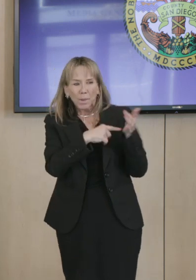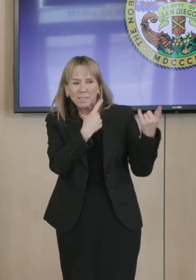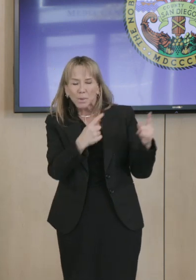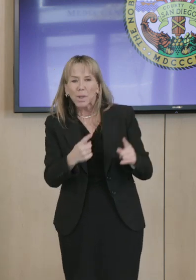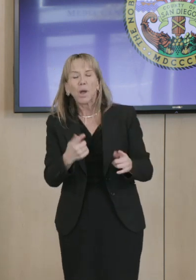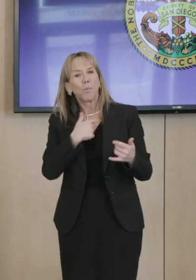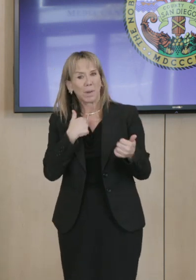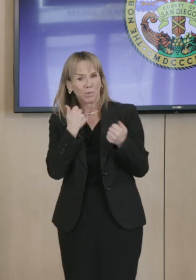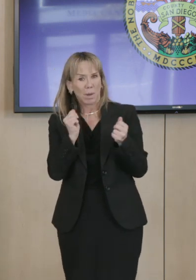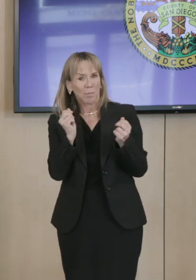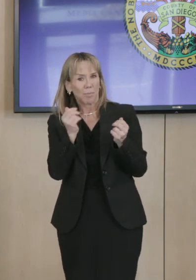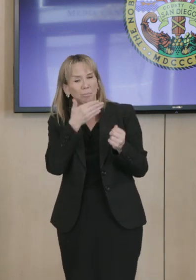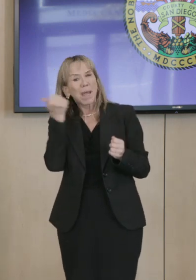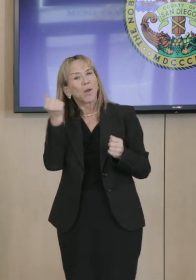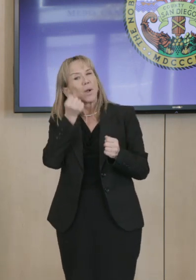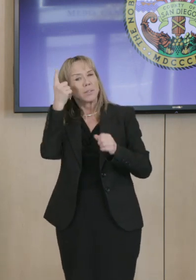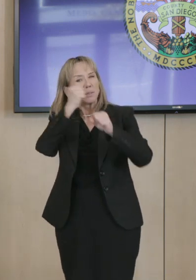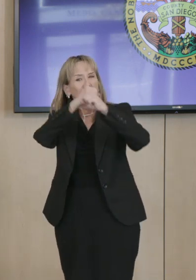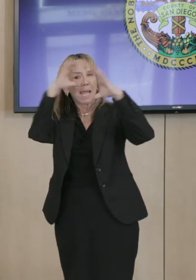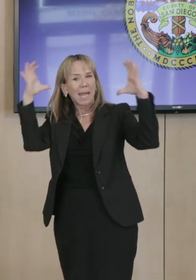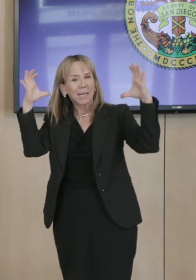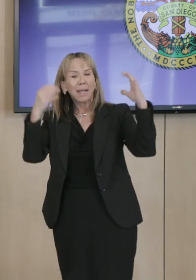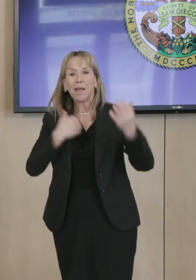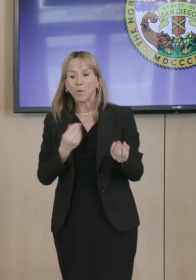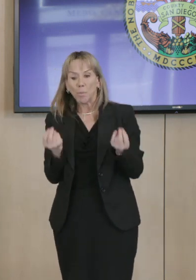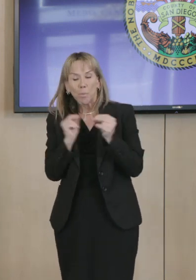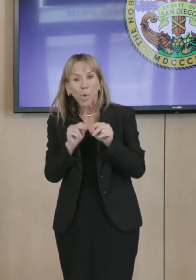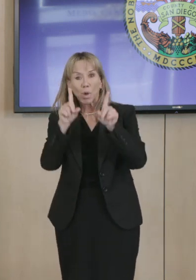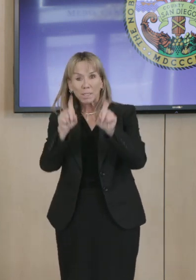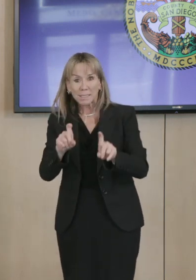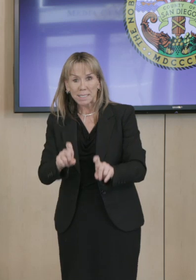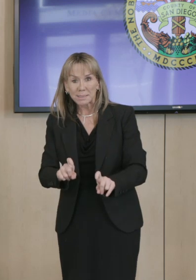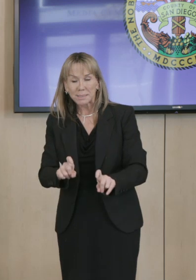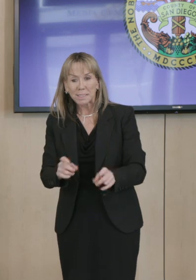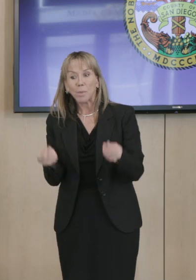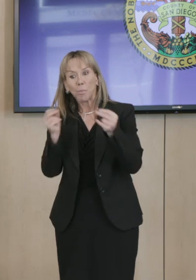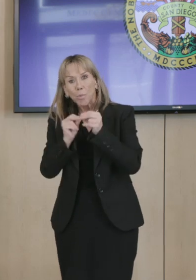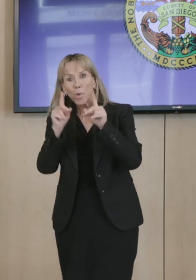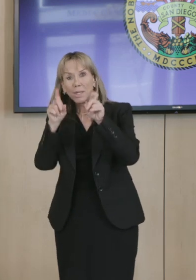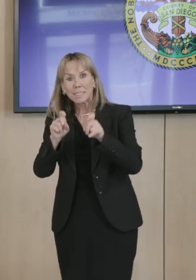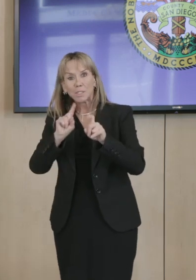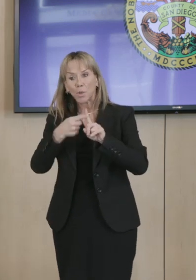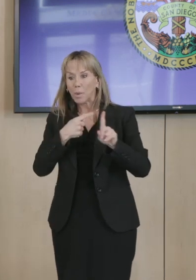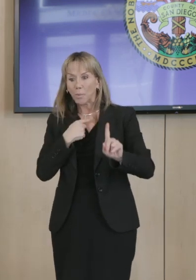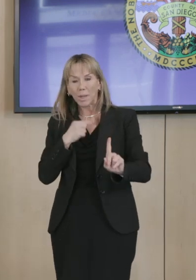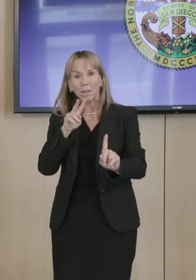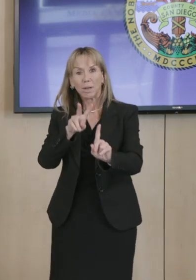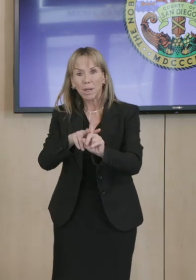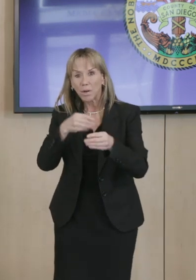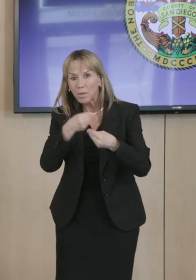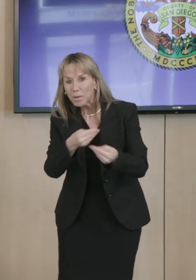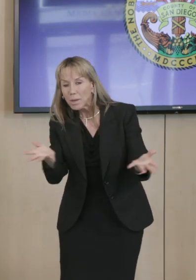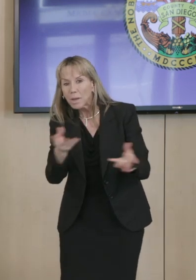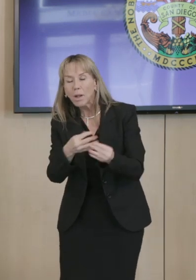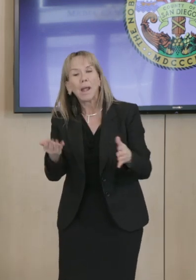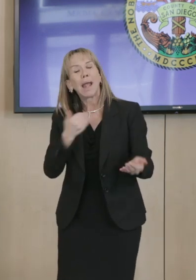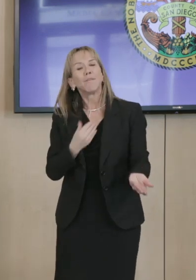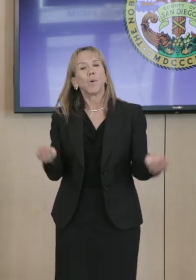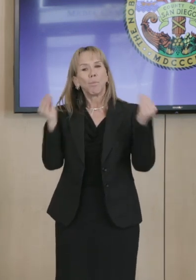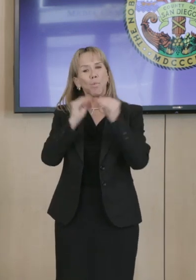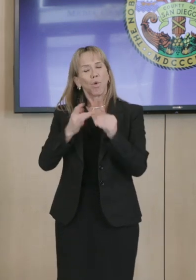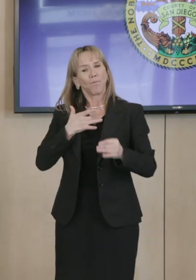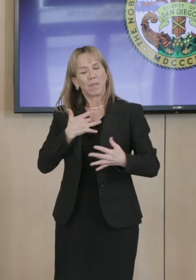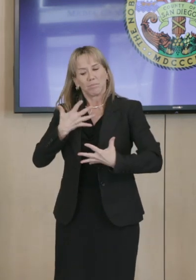better understand what is happening, to have increasing testing so that when we put forward and share things, we have a higher degree of confidence in a